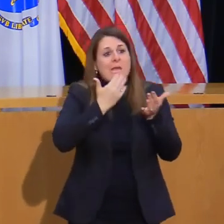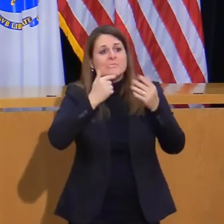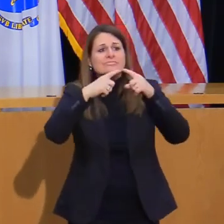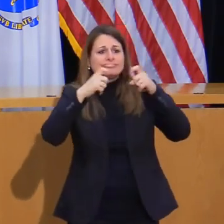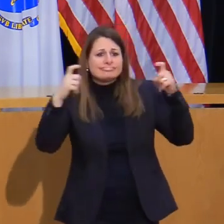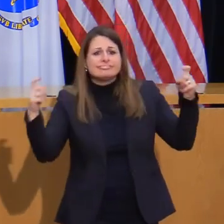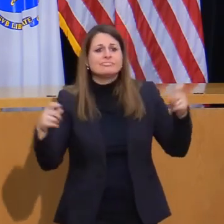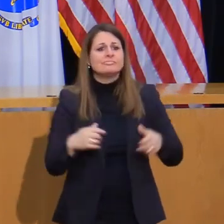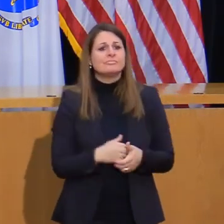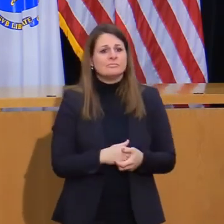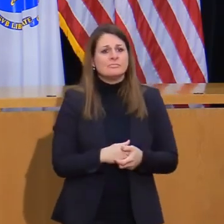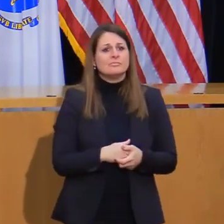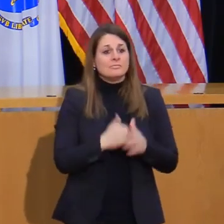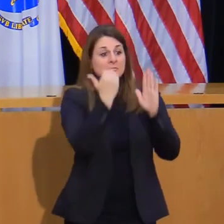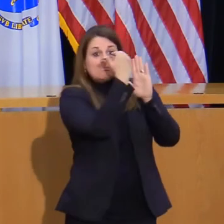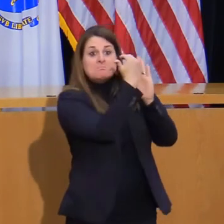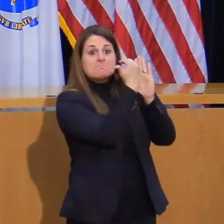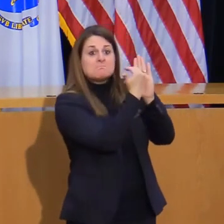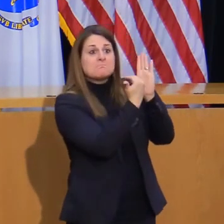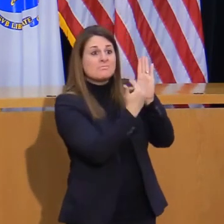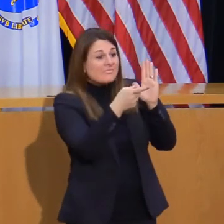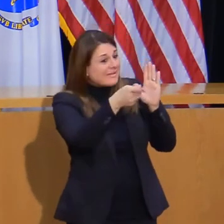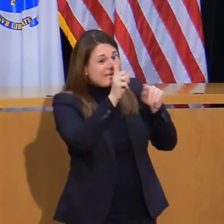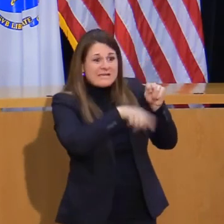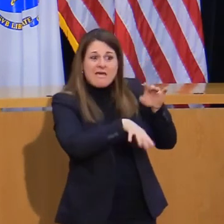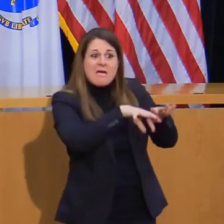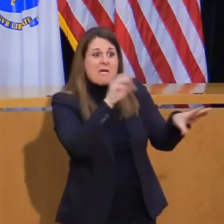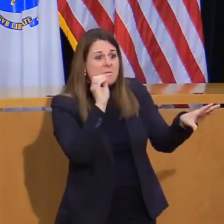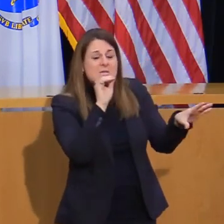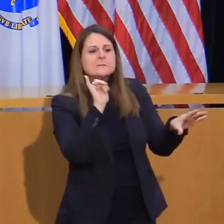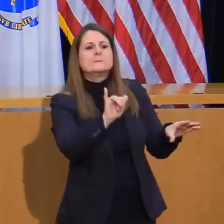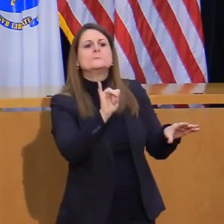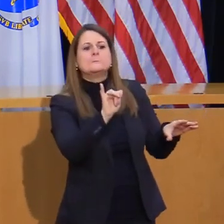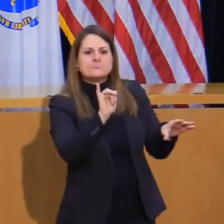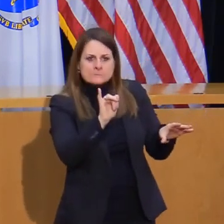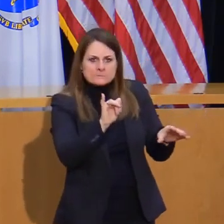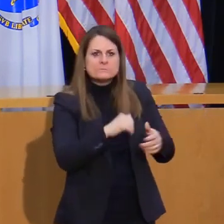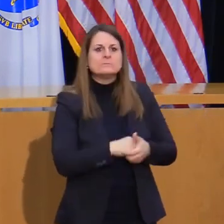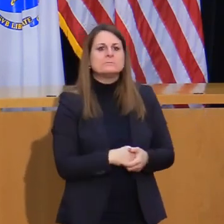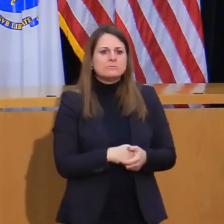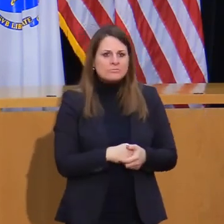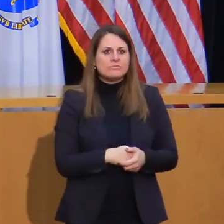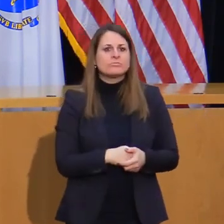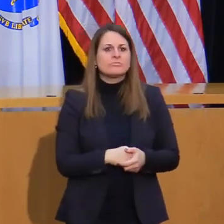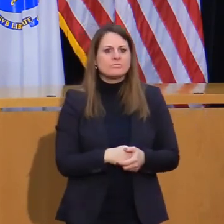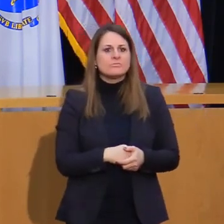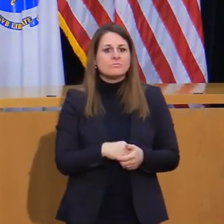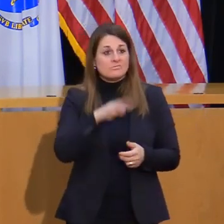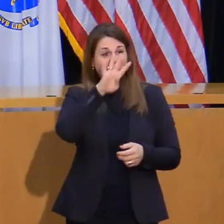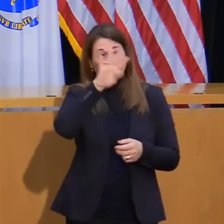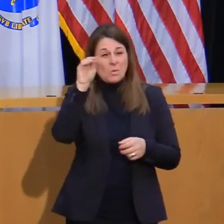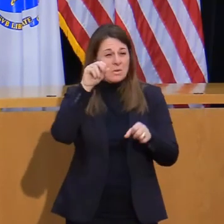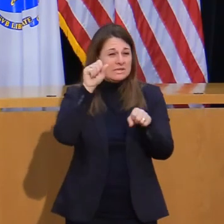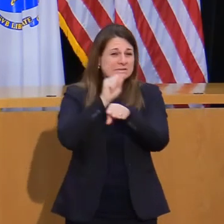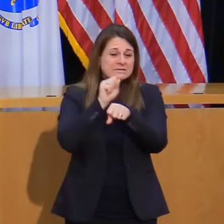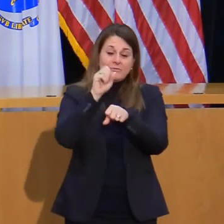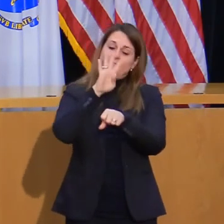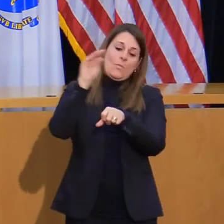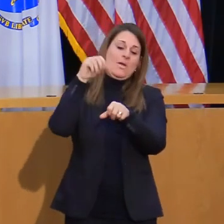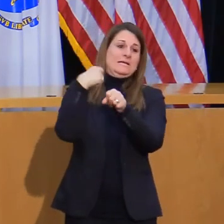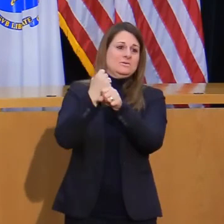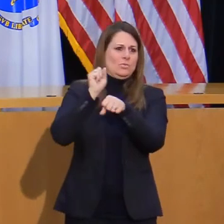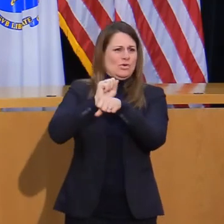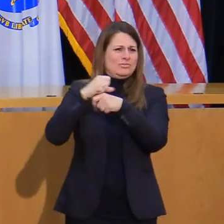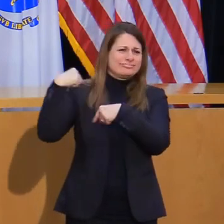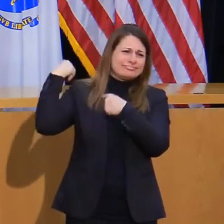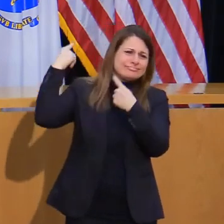home. Building upon more than 40 years of providing care in people's homes, we've been able to deliver vaccines to more than